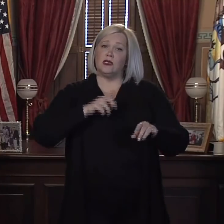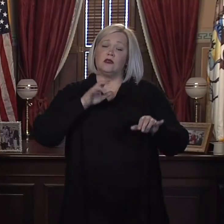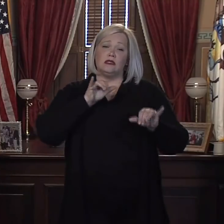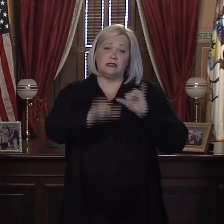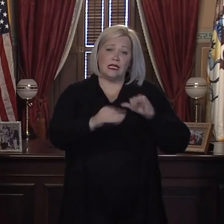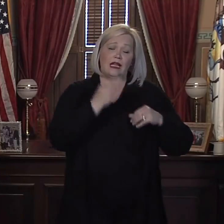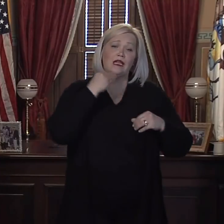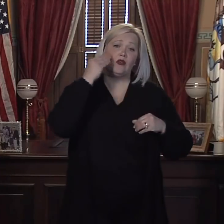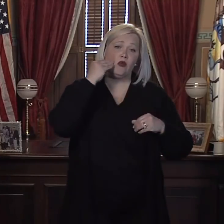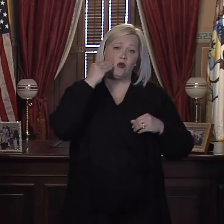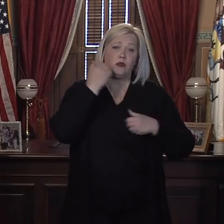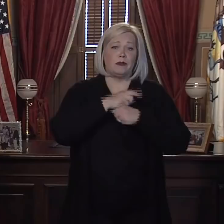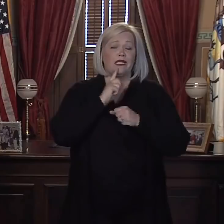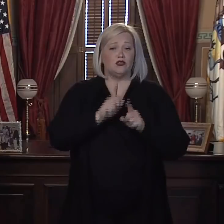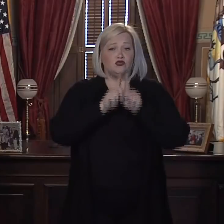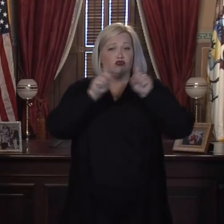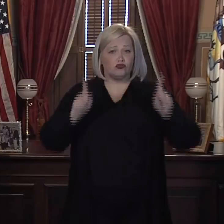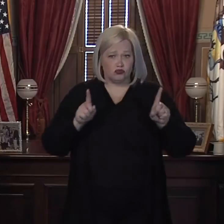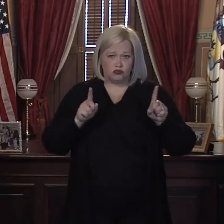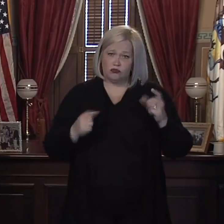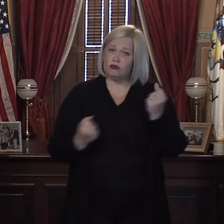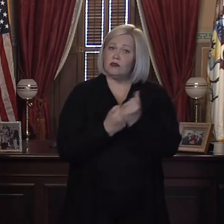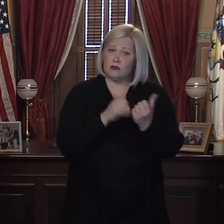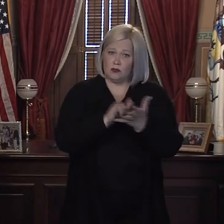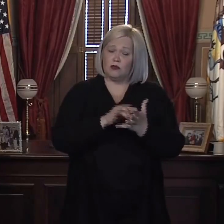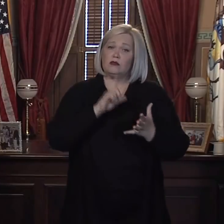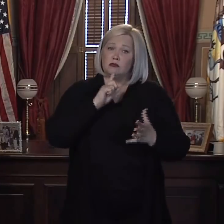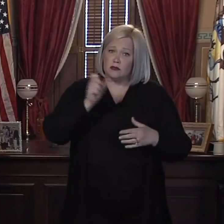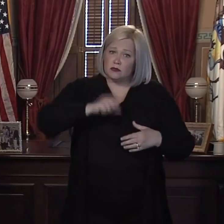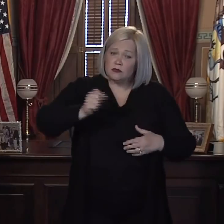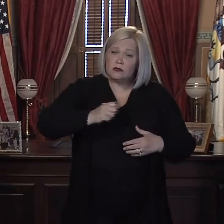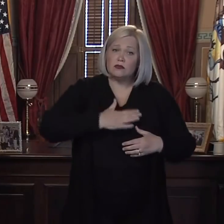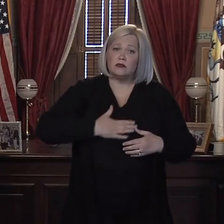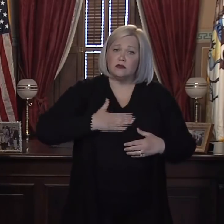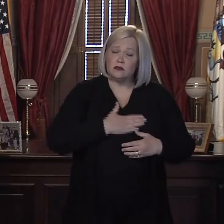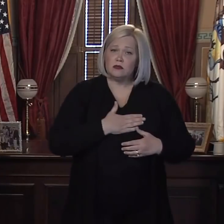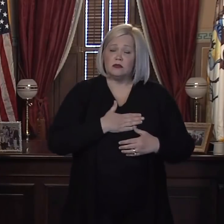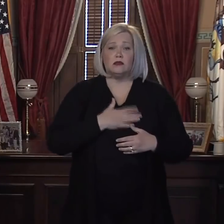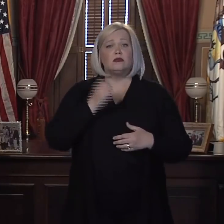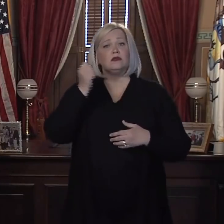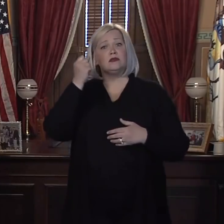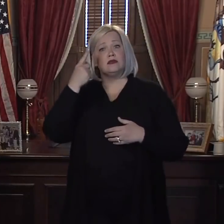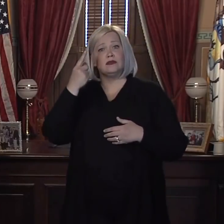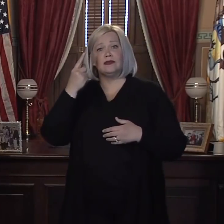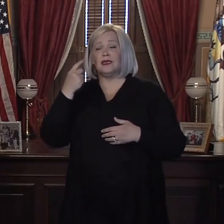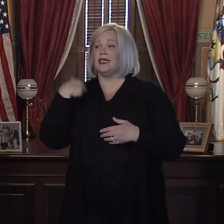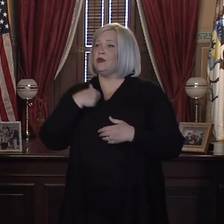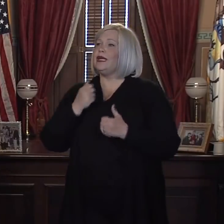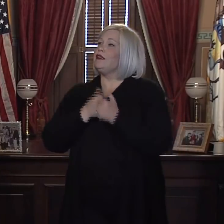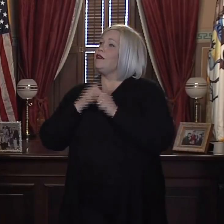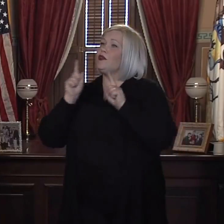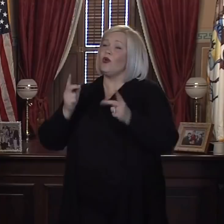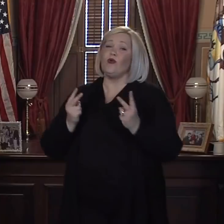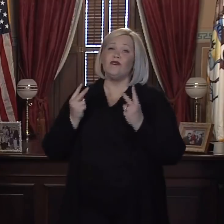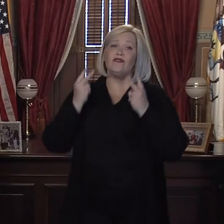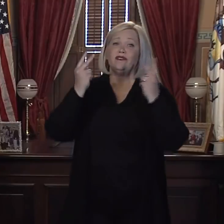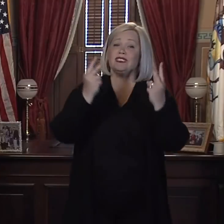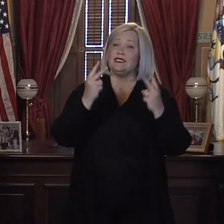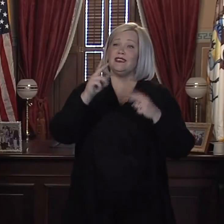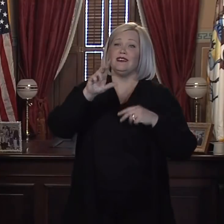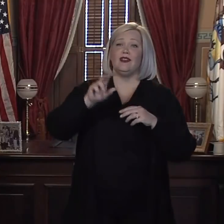distancing measures." The thing is that in these more rural parts of our state that we all love to go visit because they're